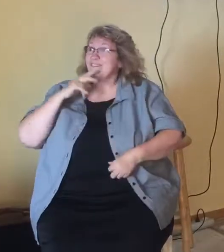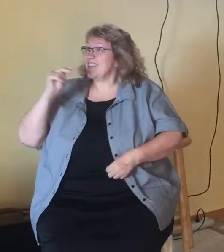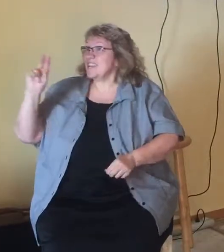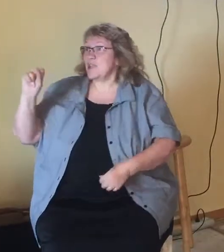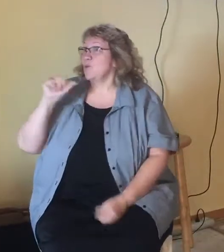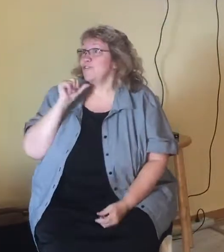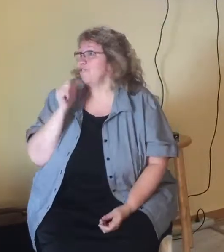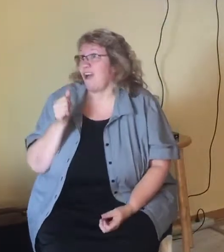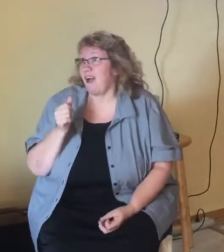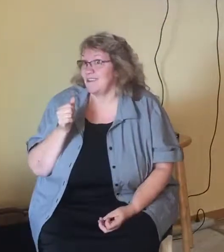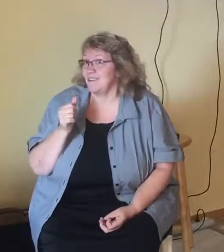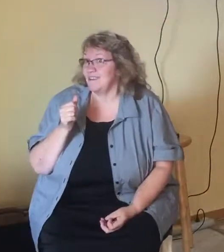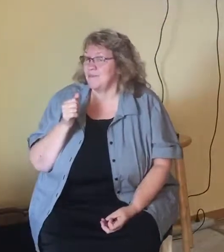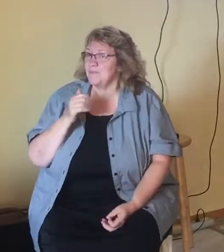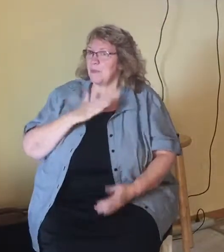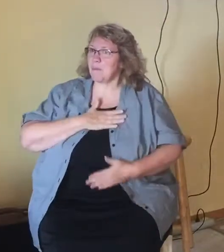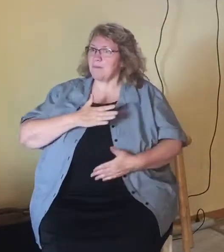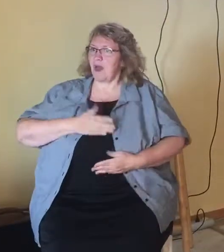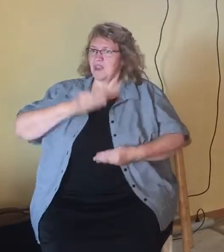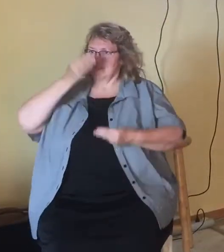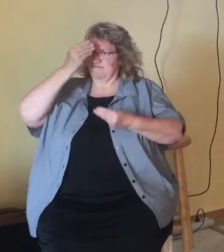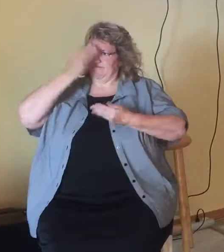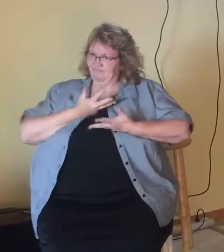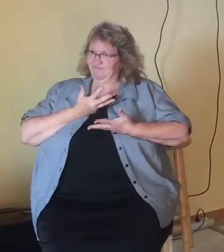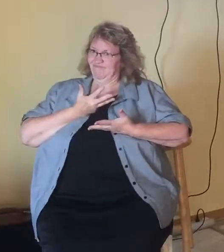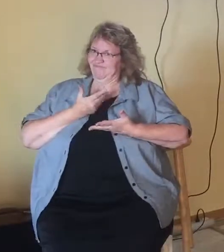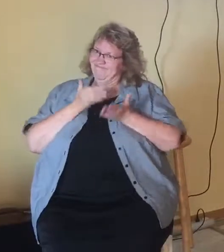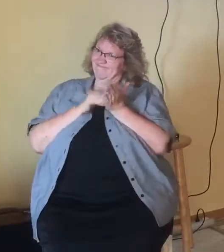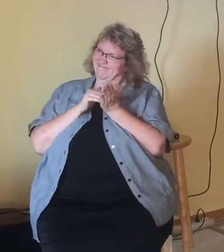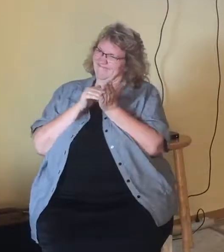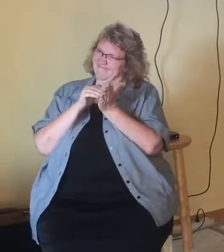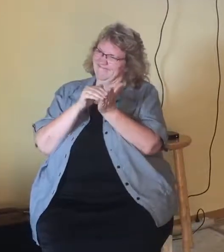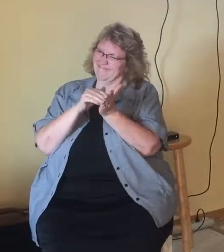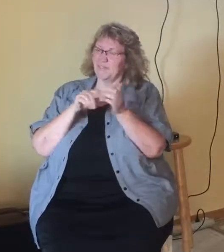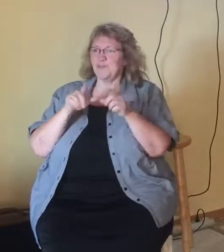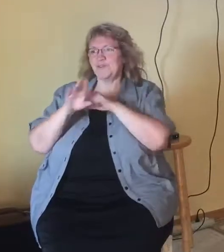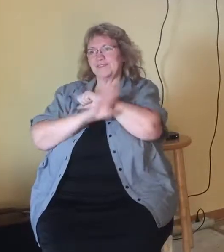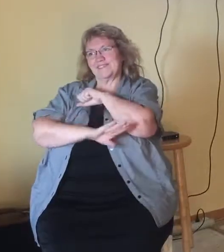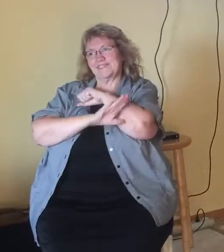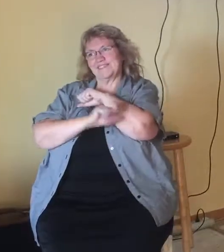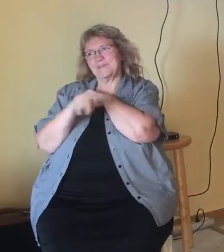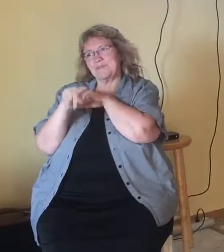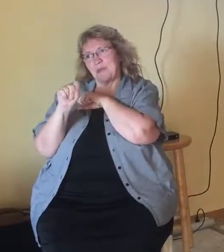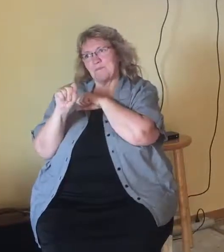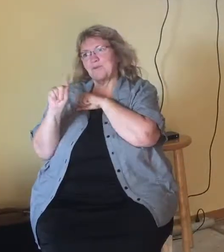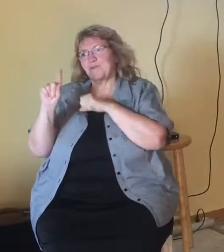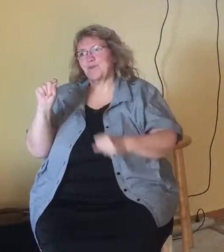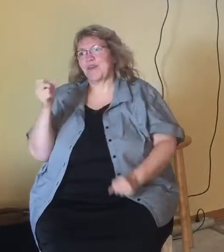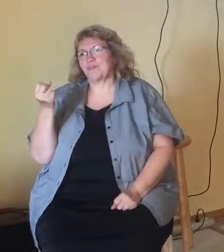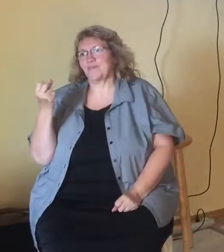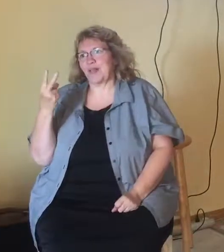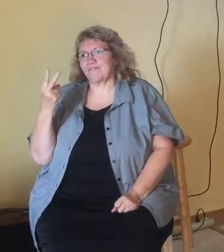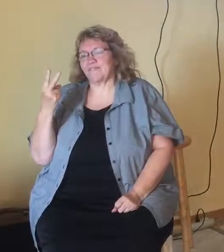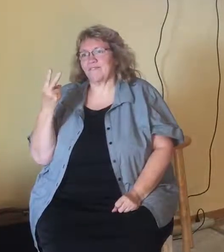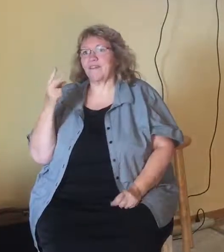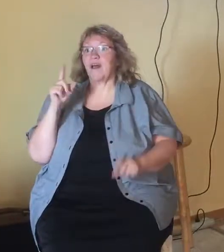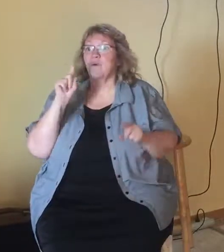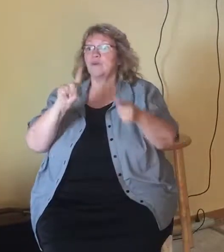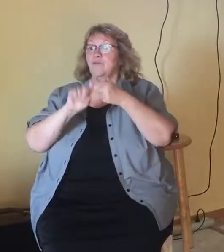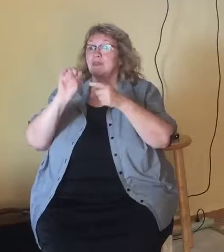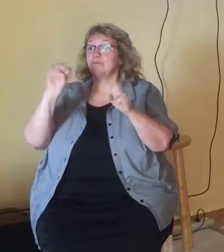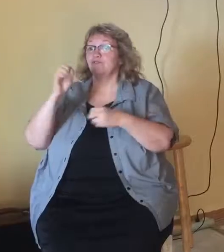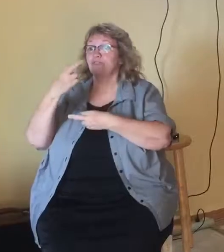not." And my body expressed that to me in September of 2012, when I went to the